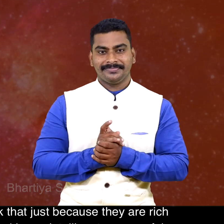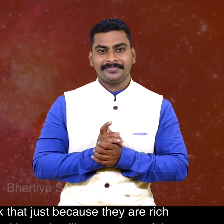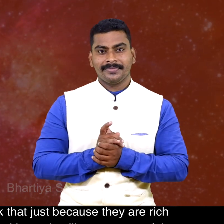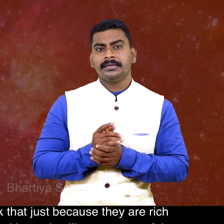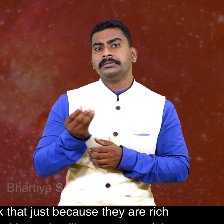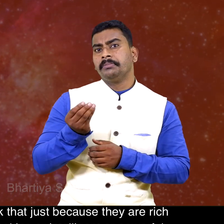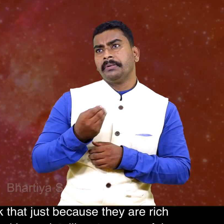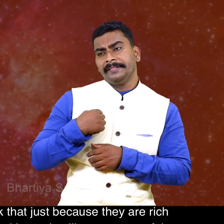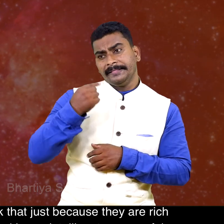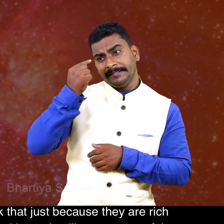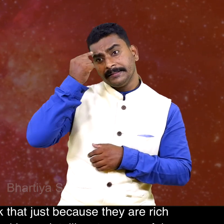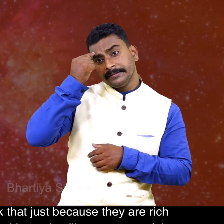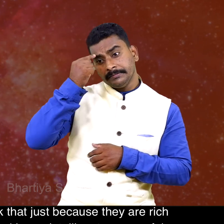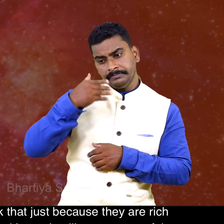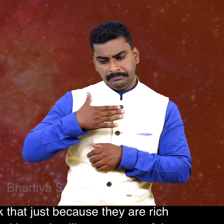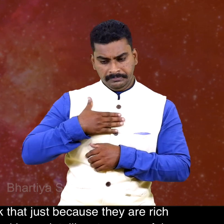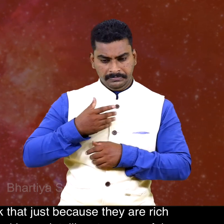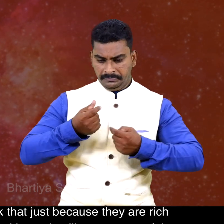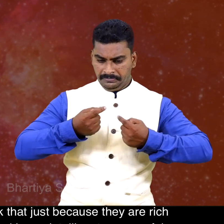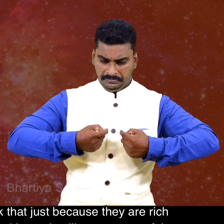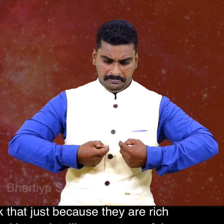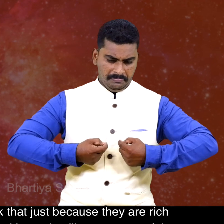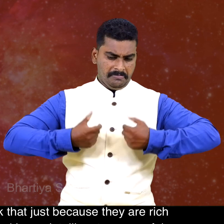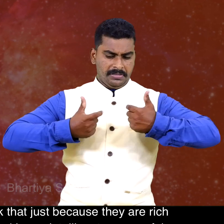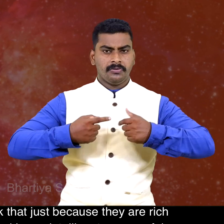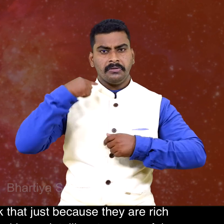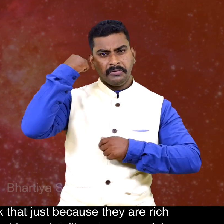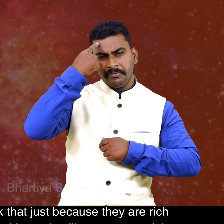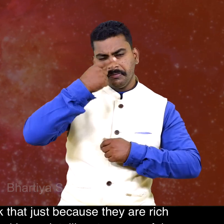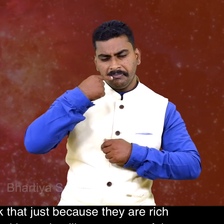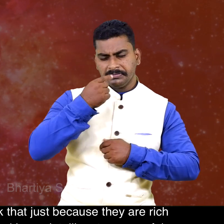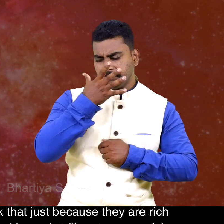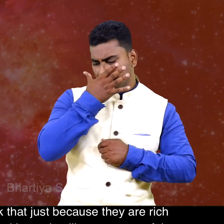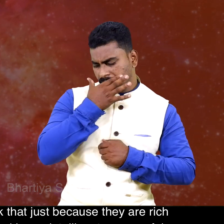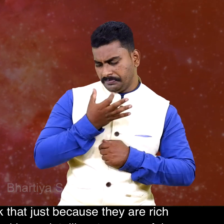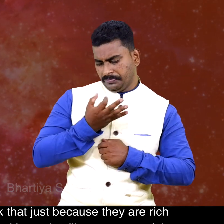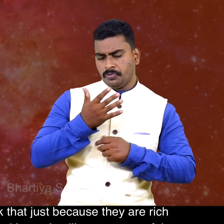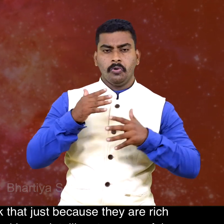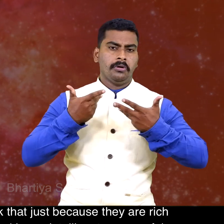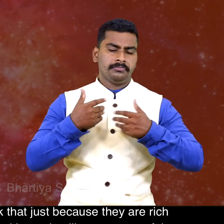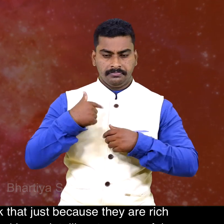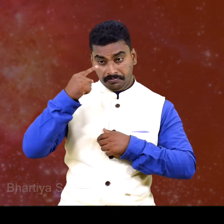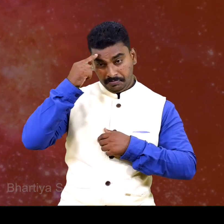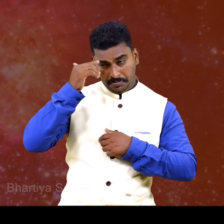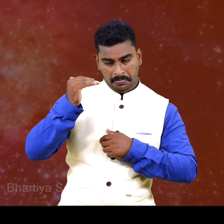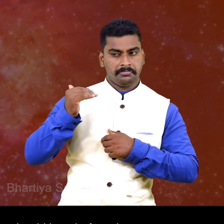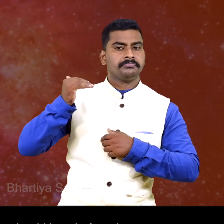just because they are rich or good looking or intelligent or powerful,